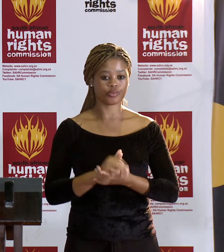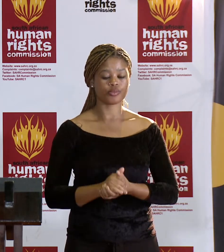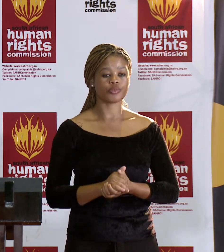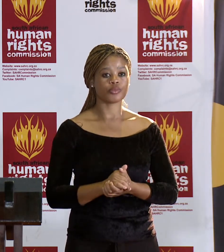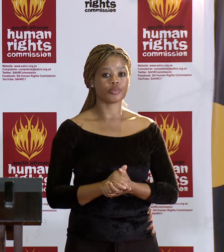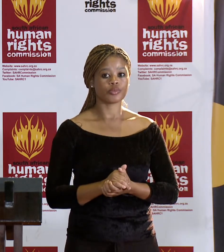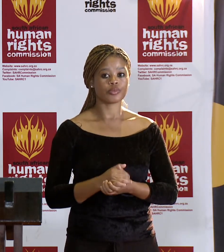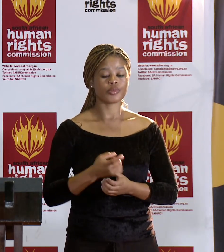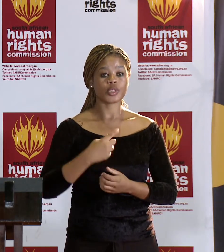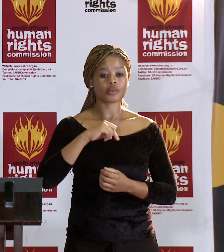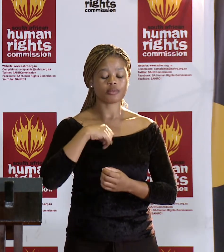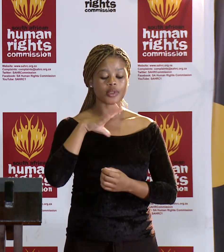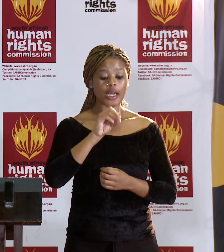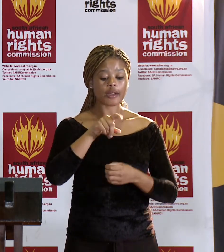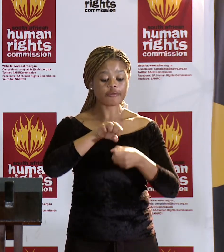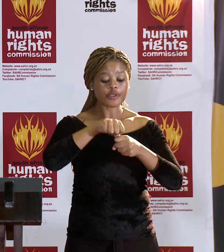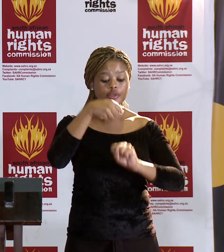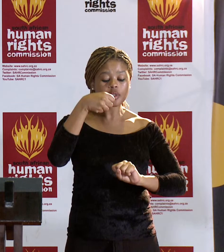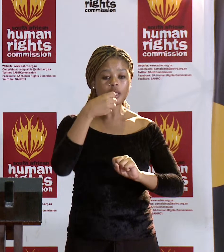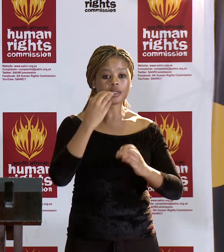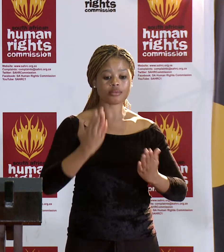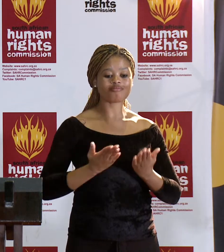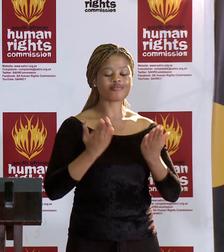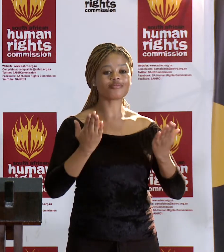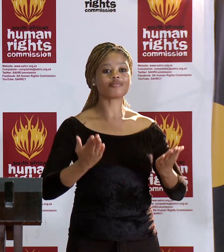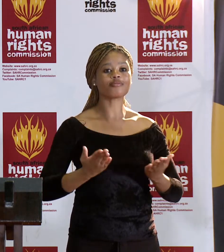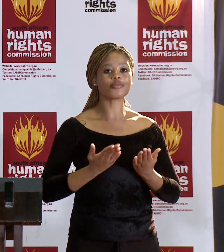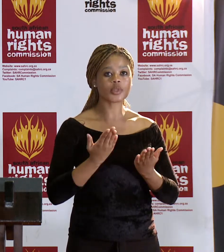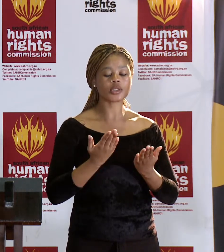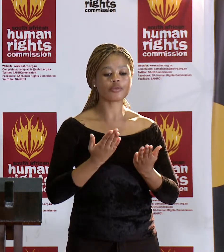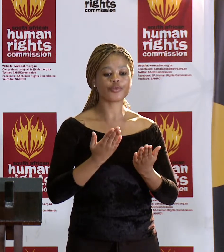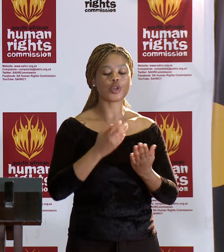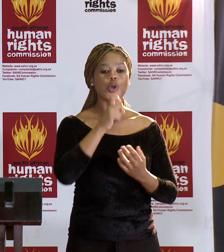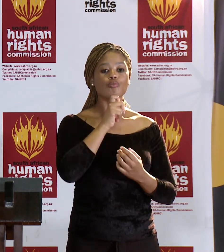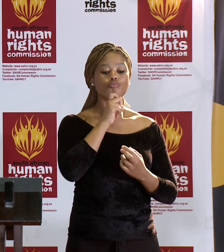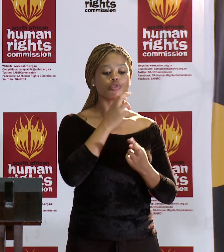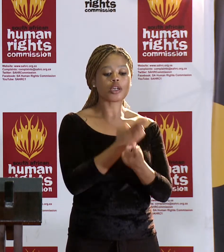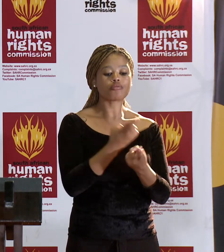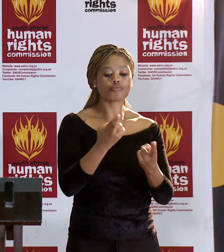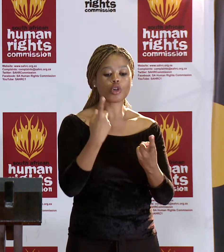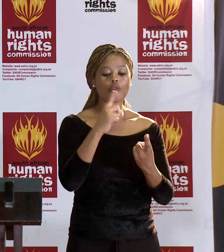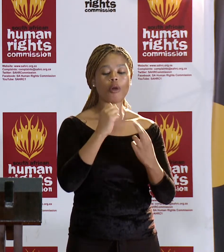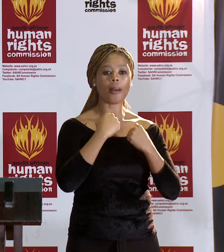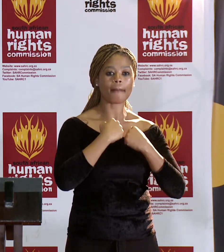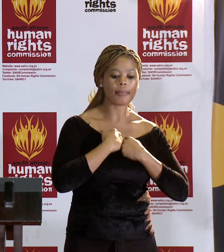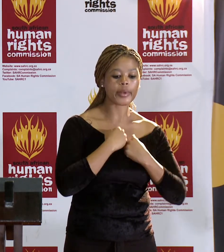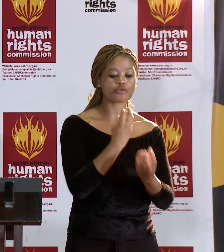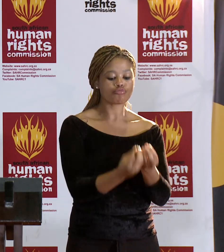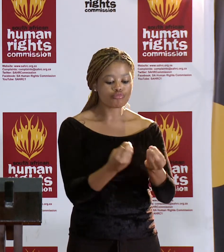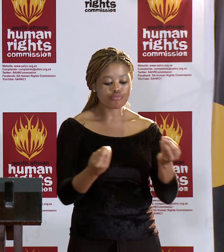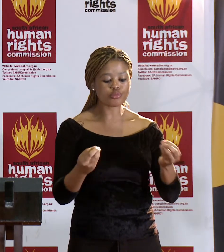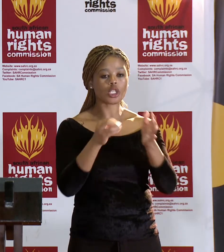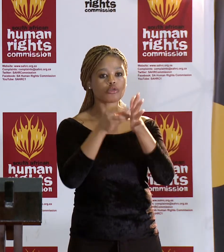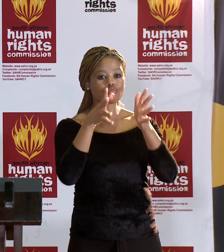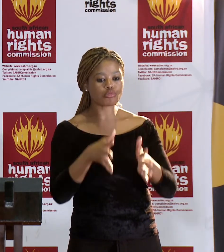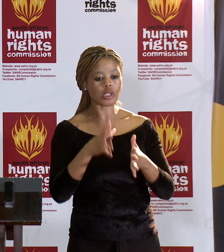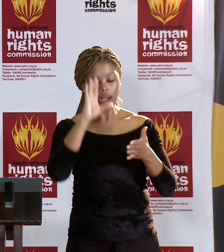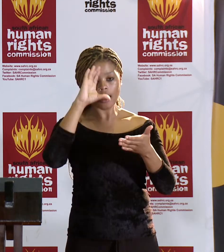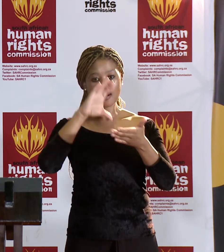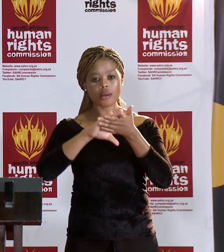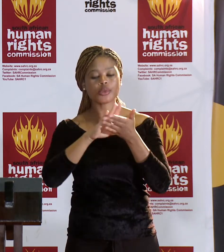of the view that the Charter will serve as a useful resource for parents, children, students,